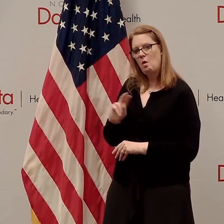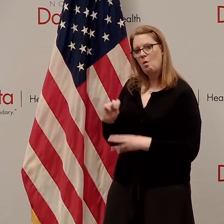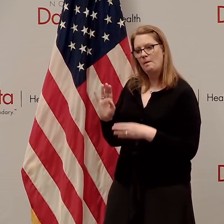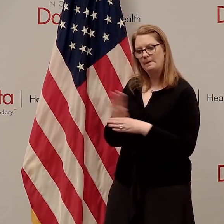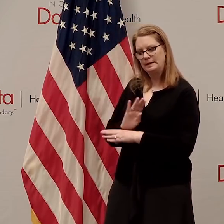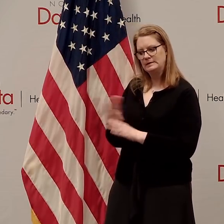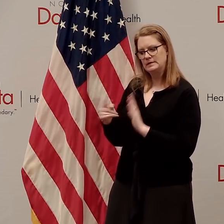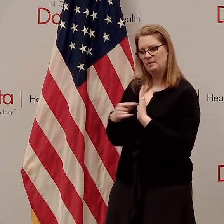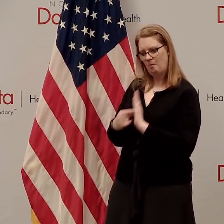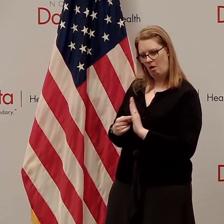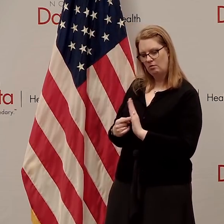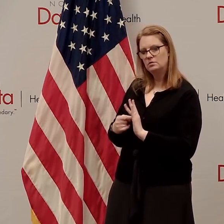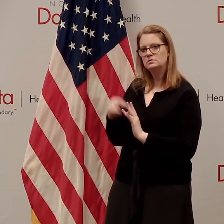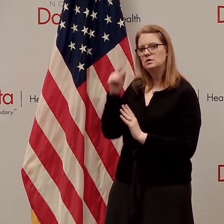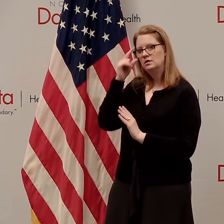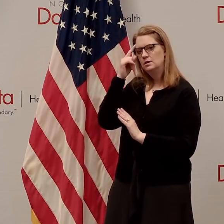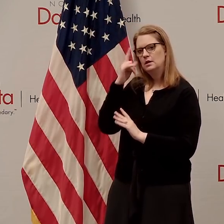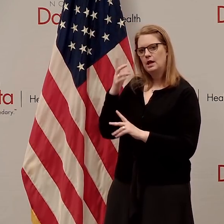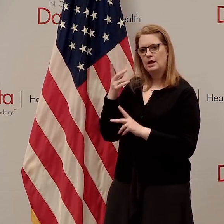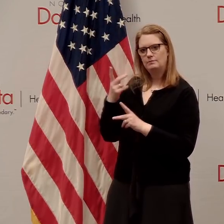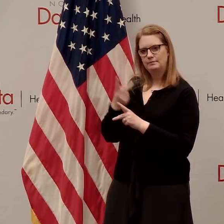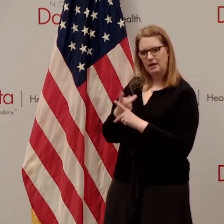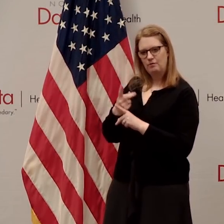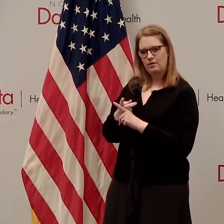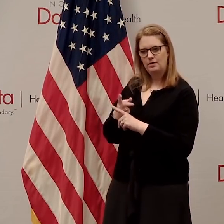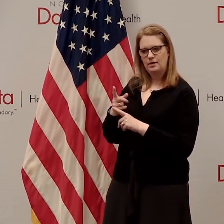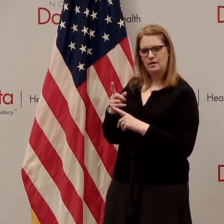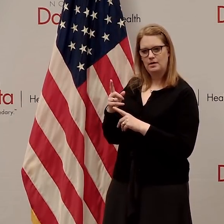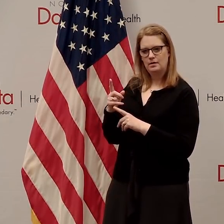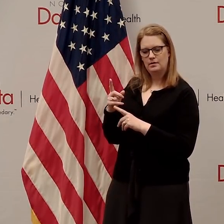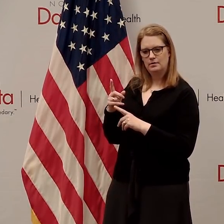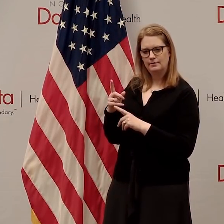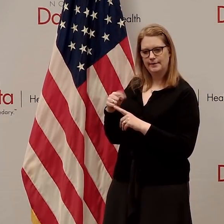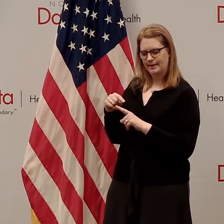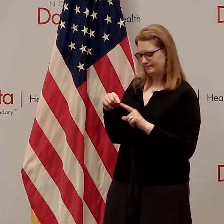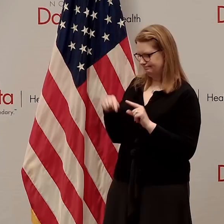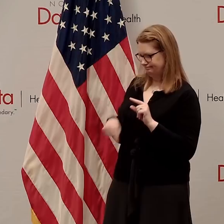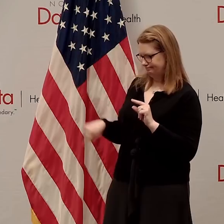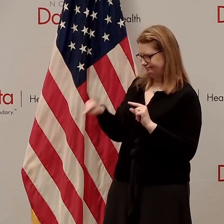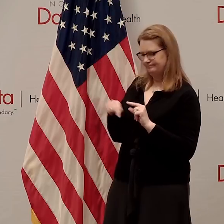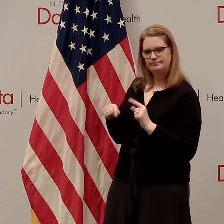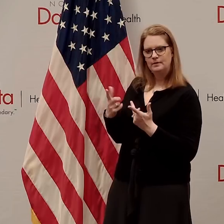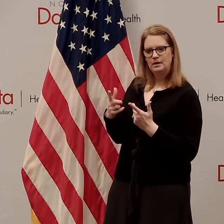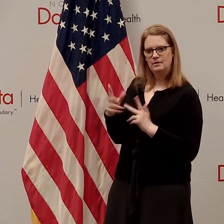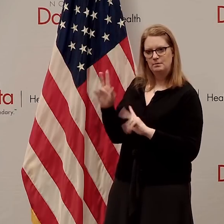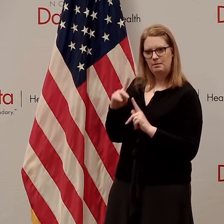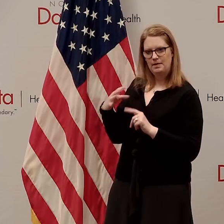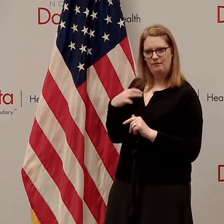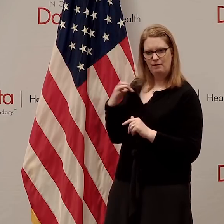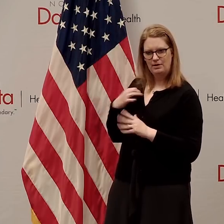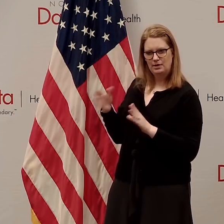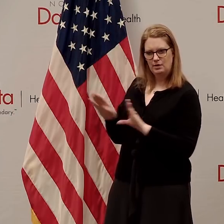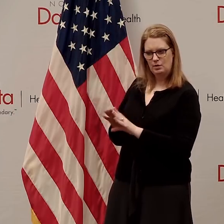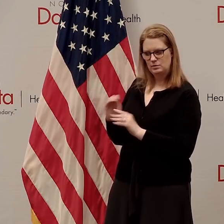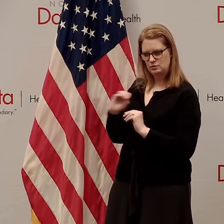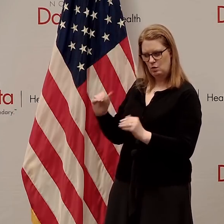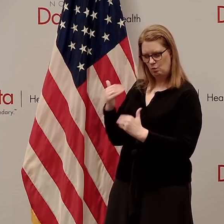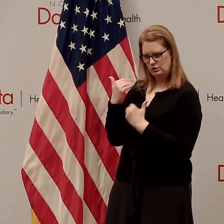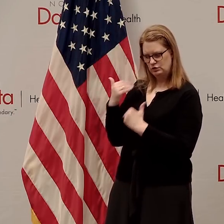their own precautions for themselves and their employees to open again, because there's no restrictions on people that voluntarily close. And that goes